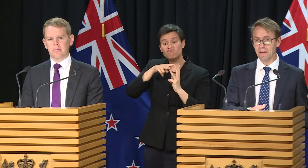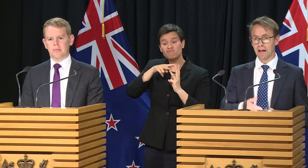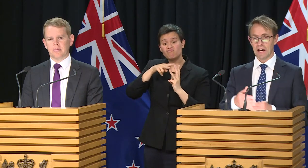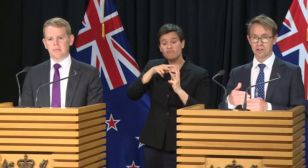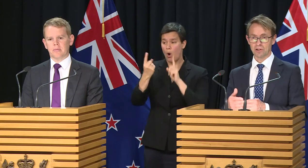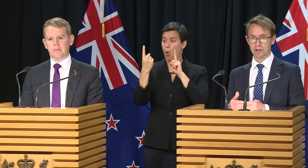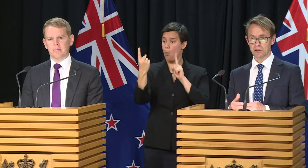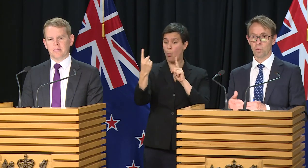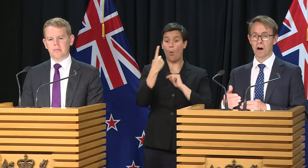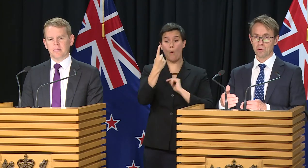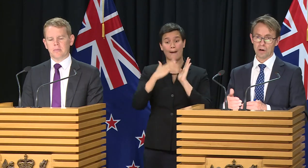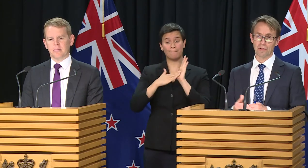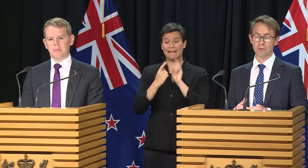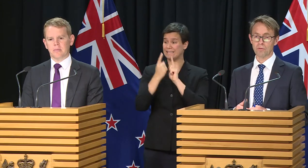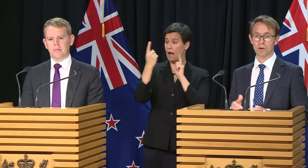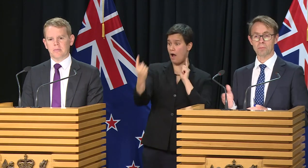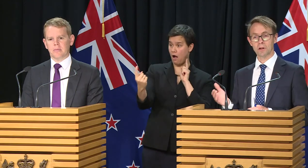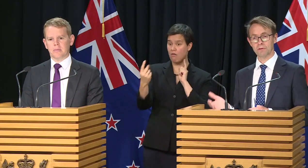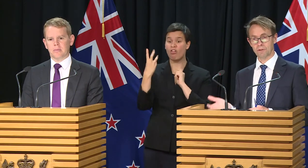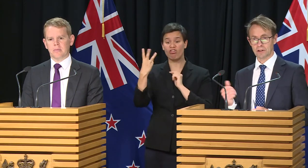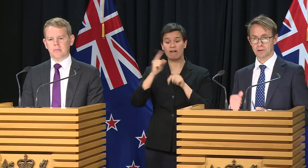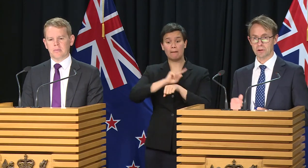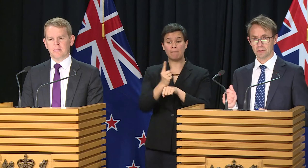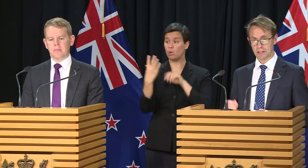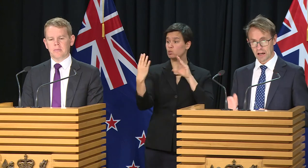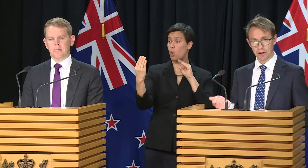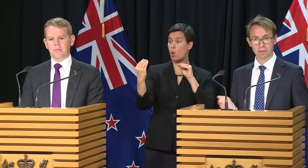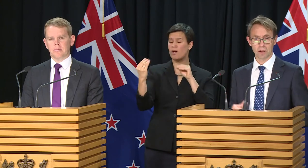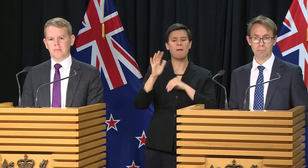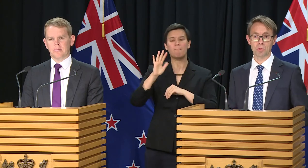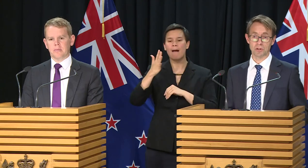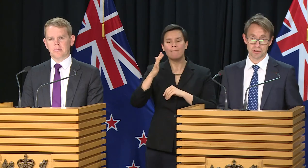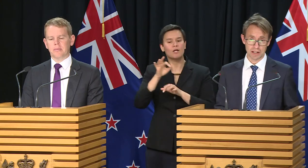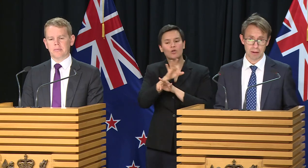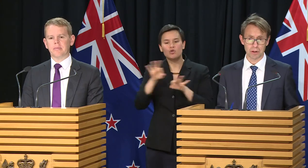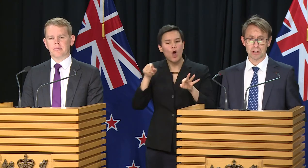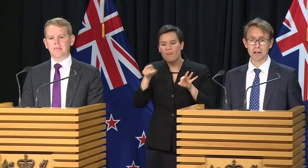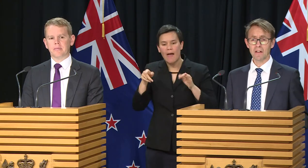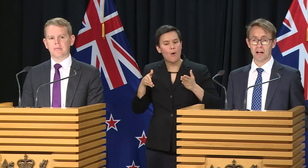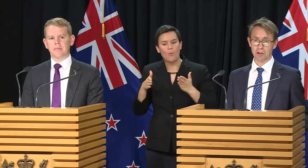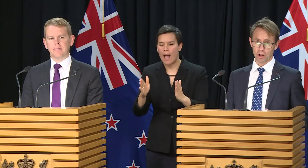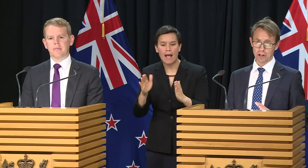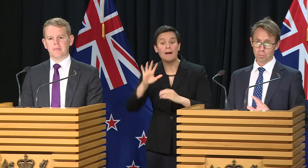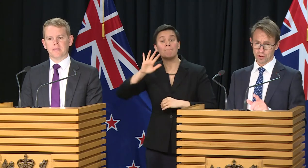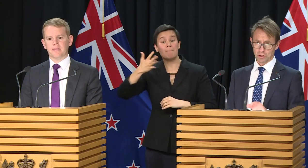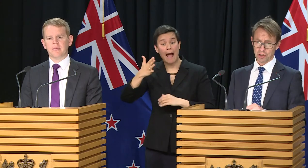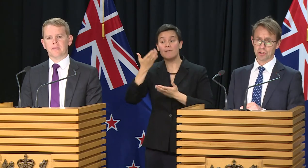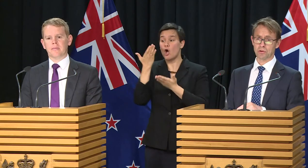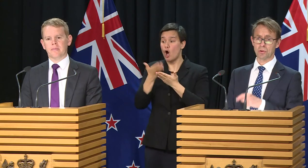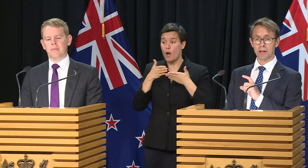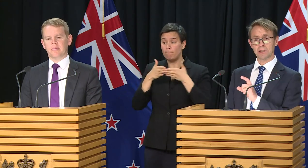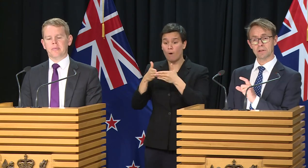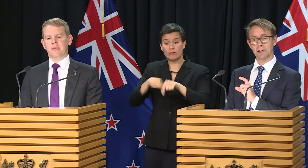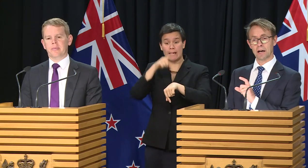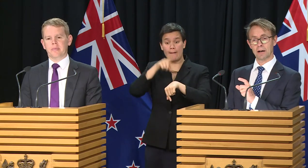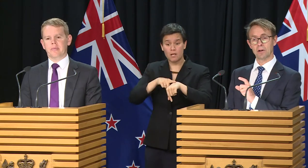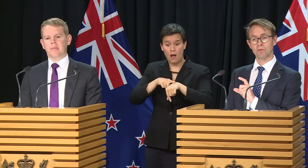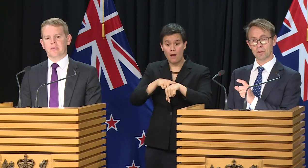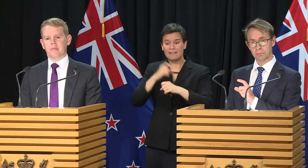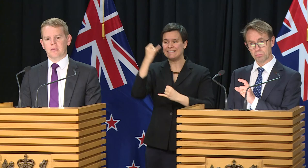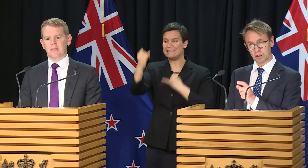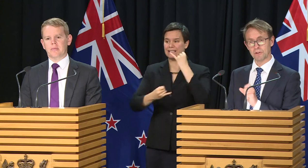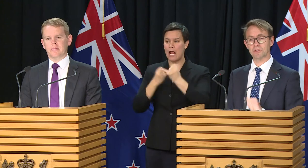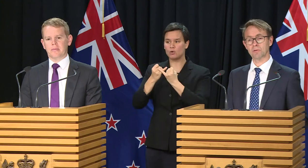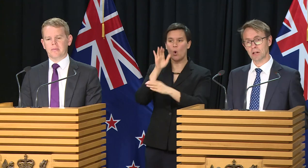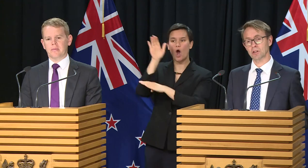time, and that one or other of them infected the other person in the company, and it wasn't just through that